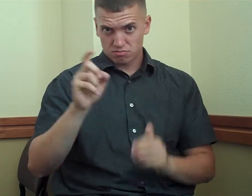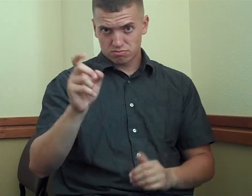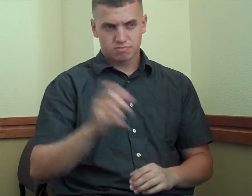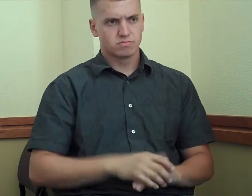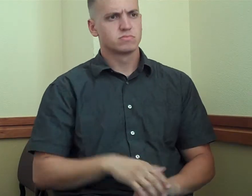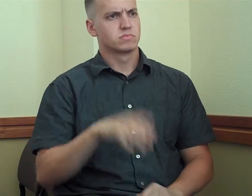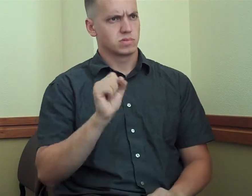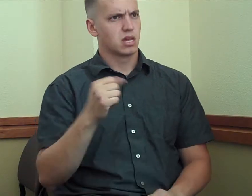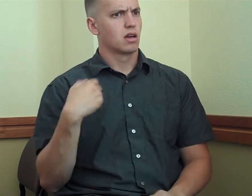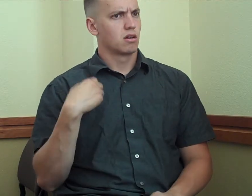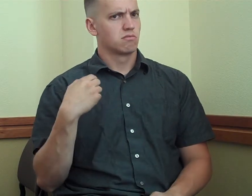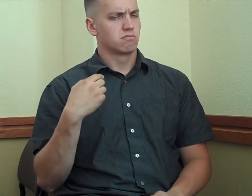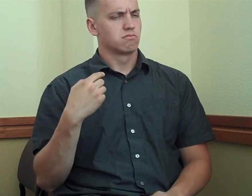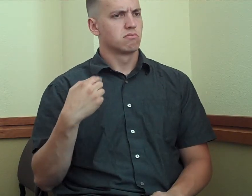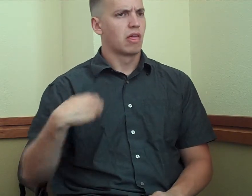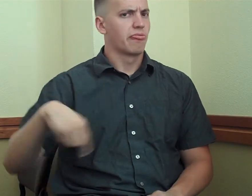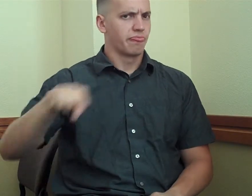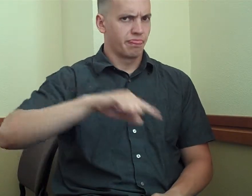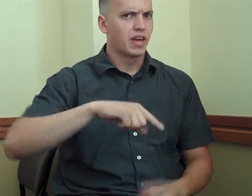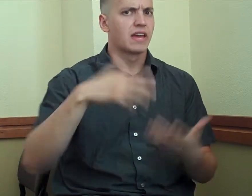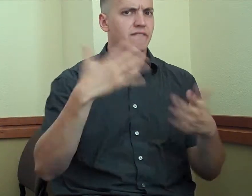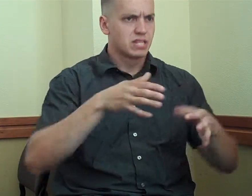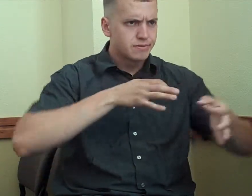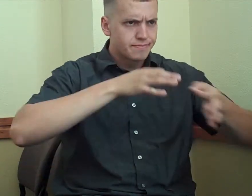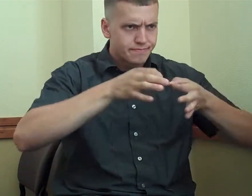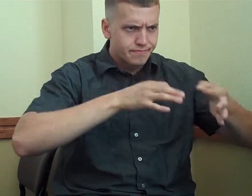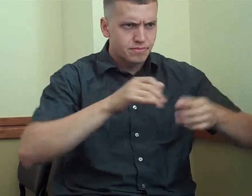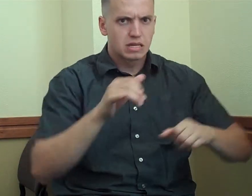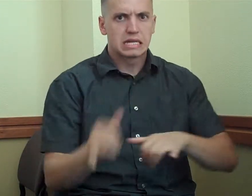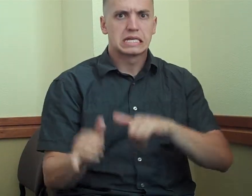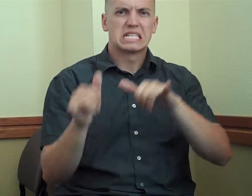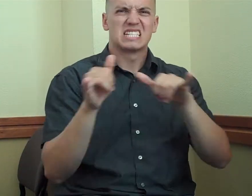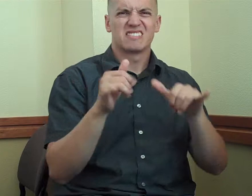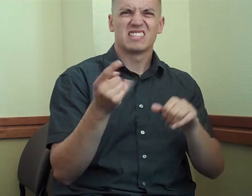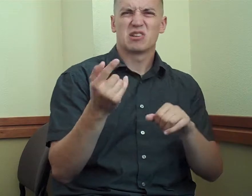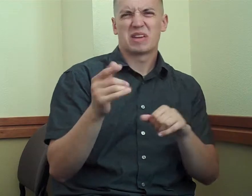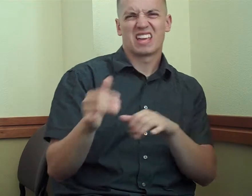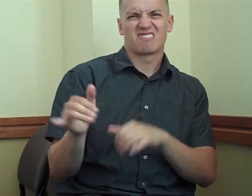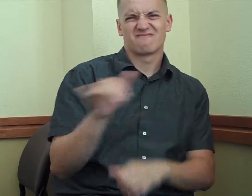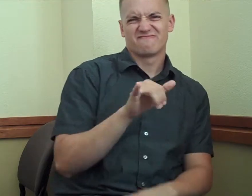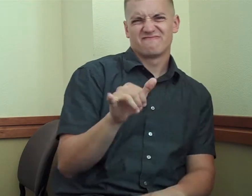It's like a cigarette, but it's not.